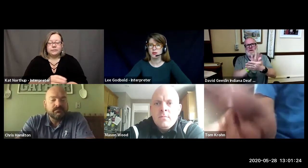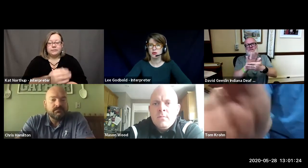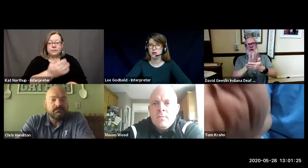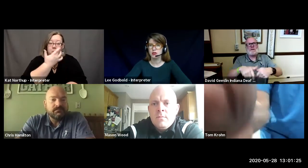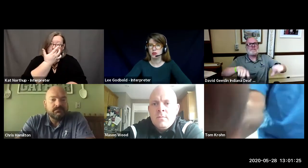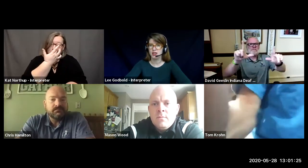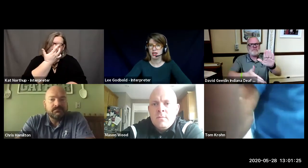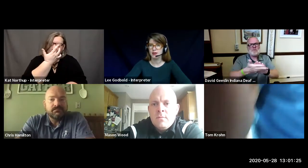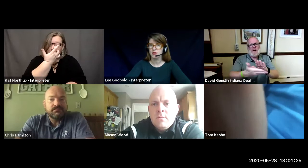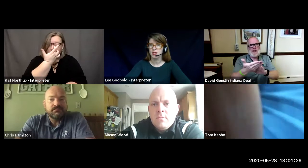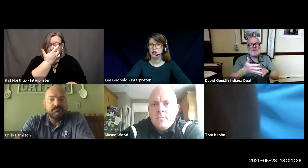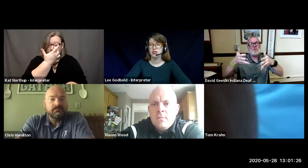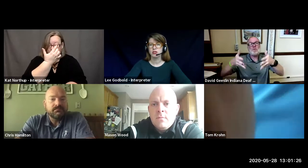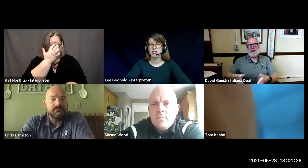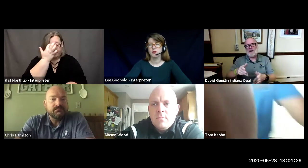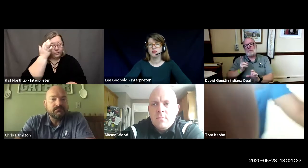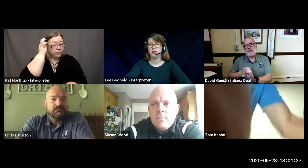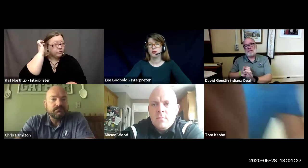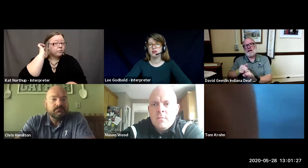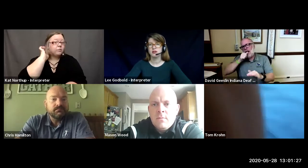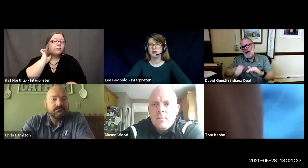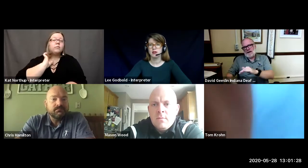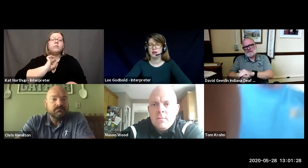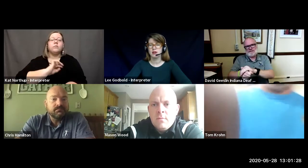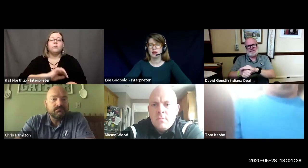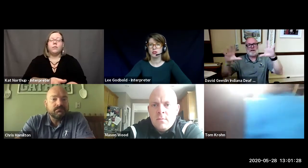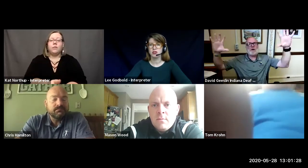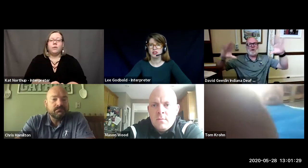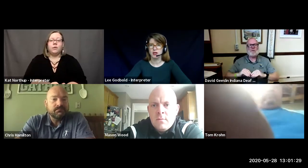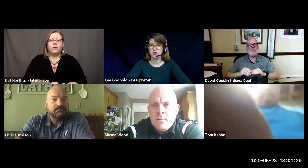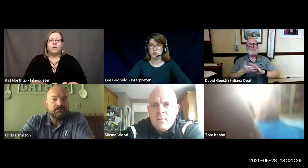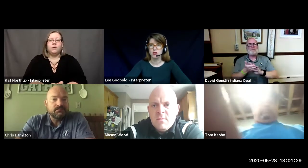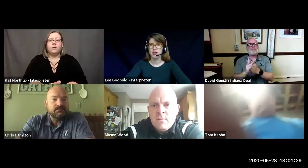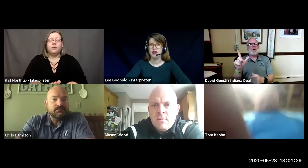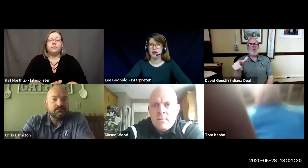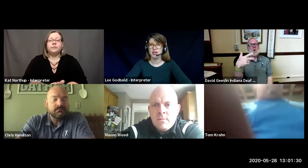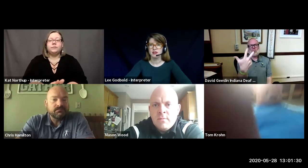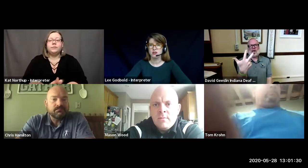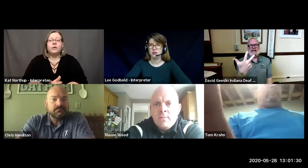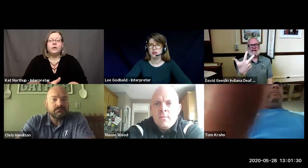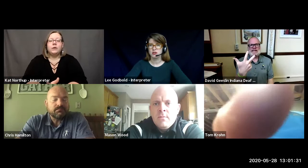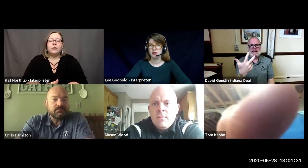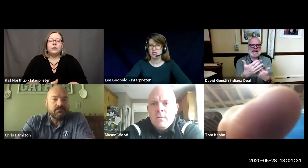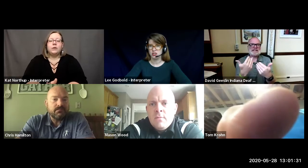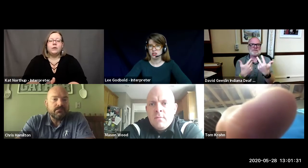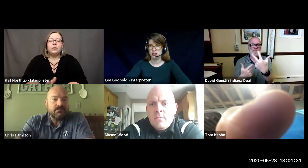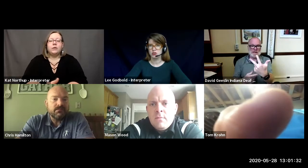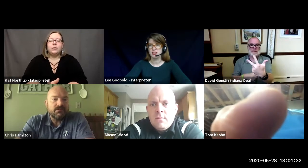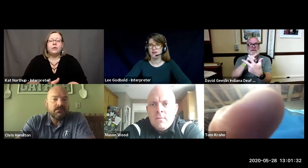people communicating. So we try to keep as few as up on screen as possible. That means the interpreters and the presenters. So we'll just have